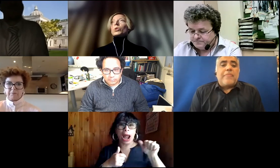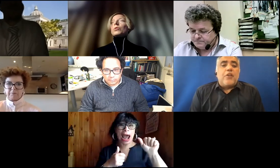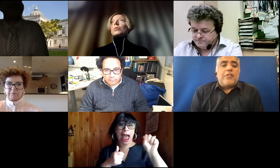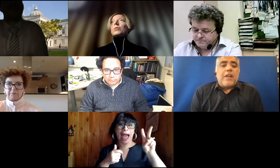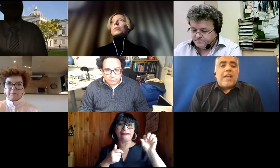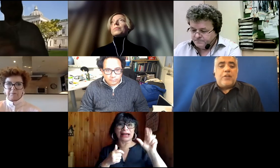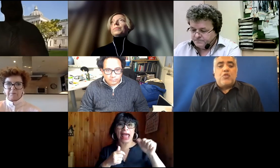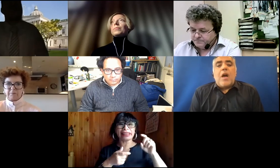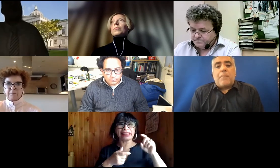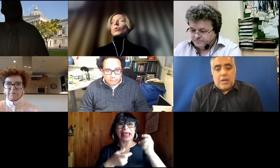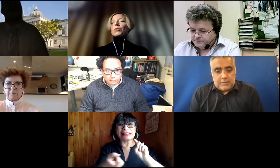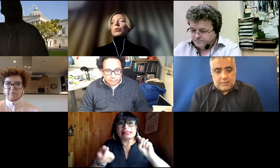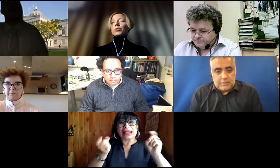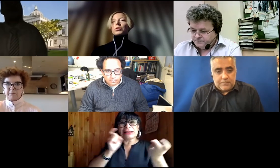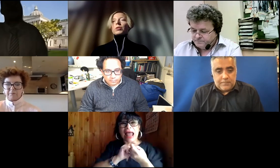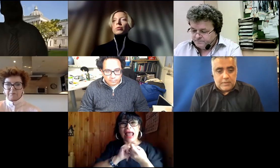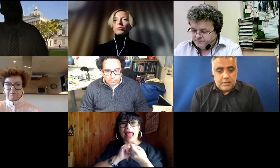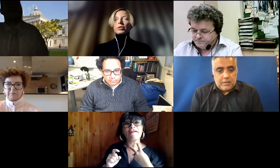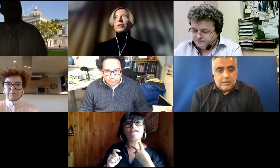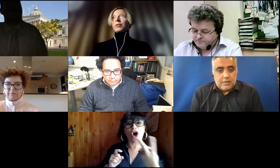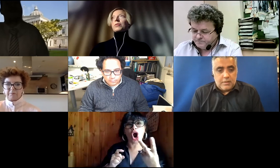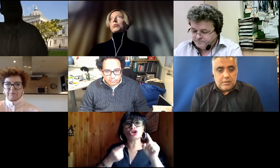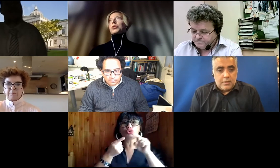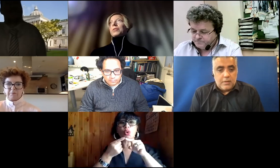We're not there, they're not there to help us.